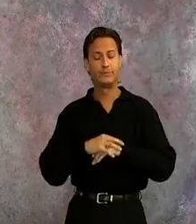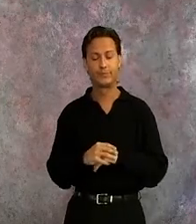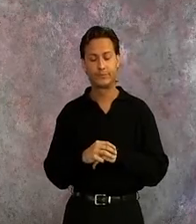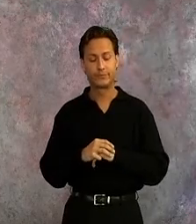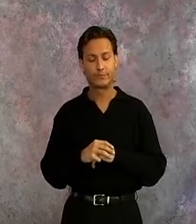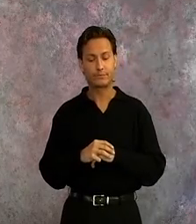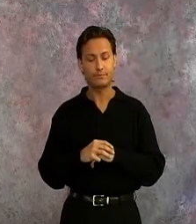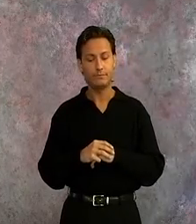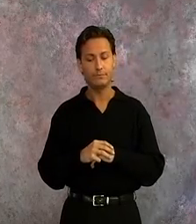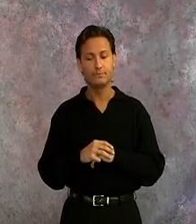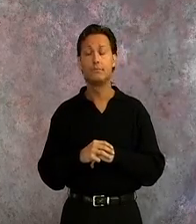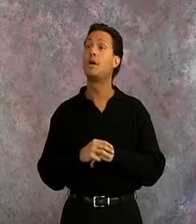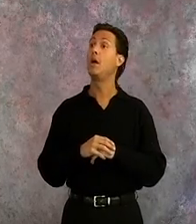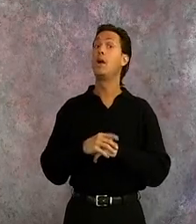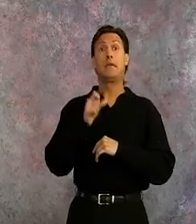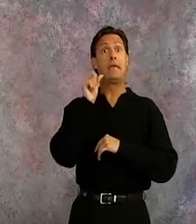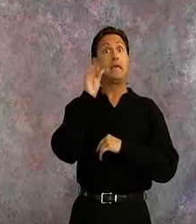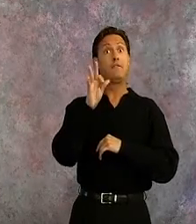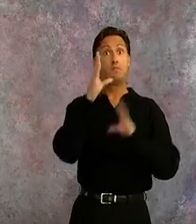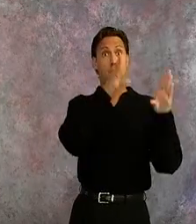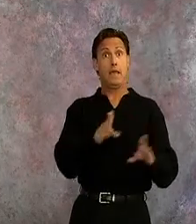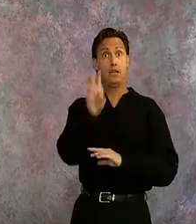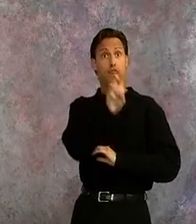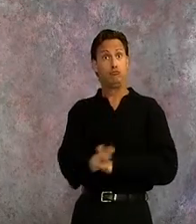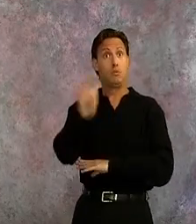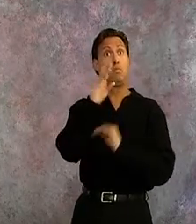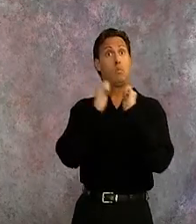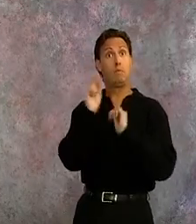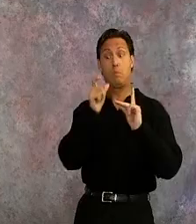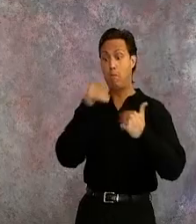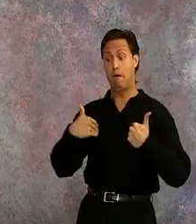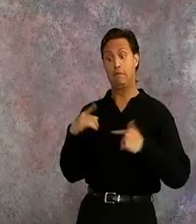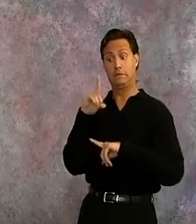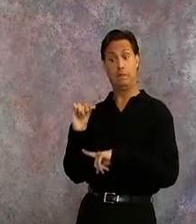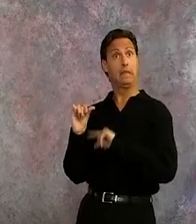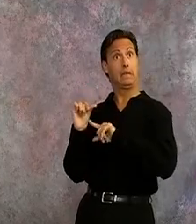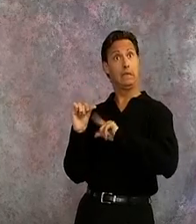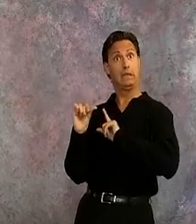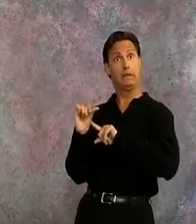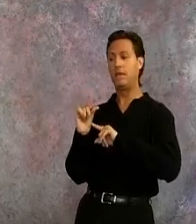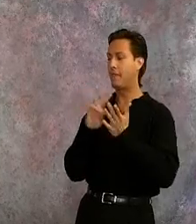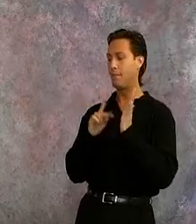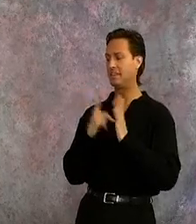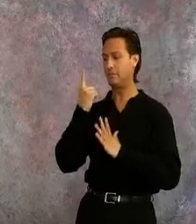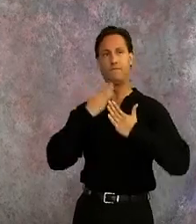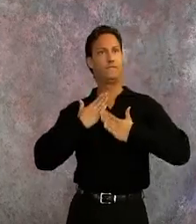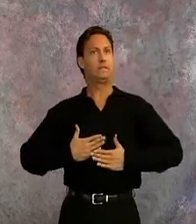it comes to the actual planning of a trip, you know, disability is a human condition. It's something that we